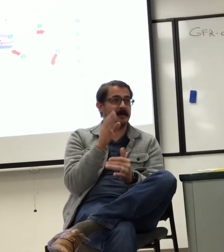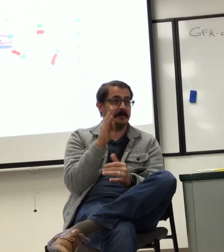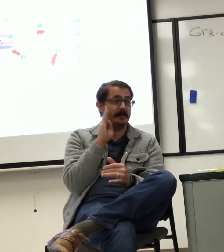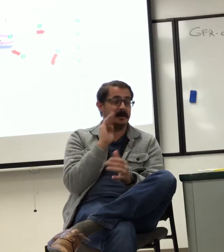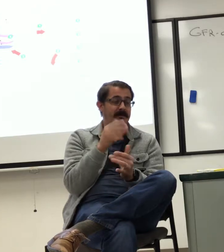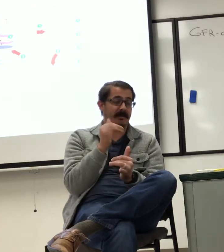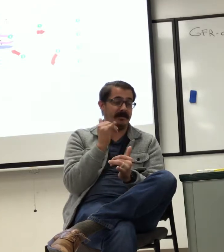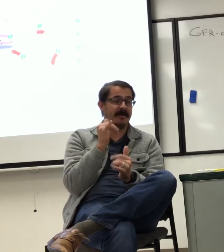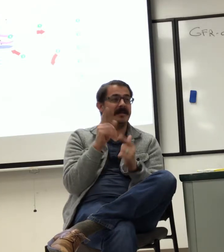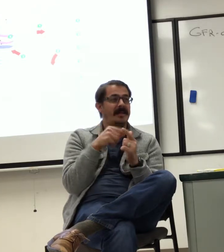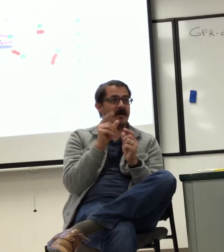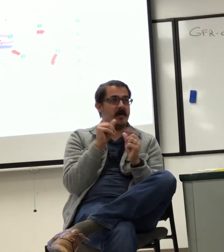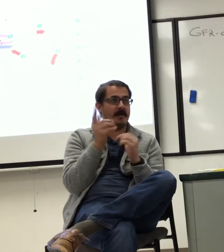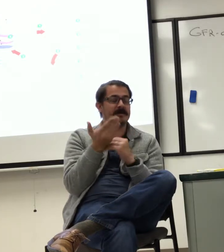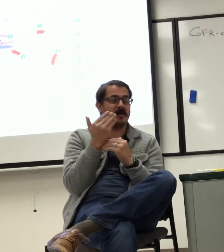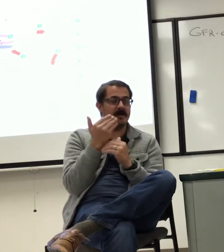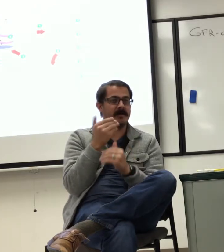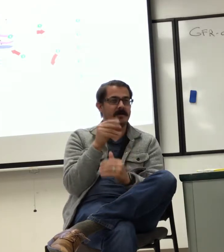If you were to plot